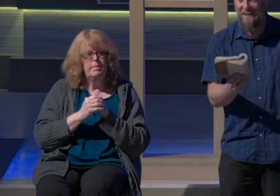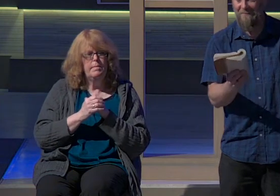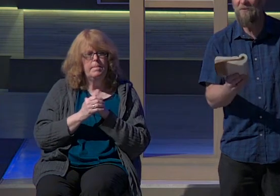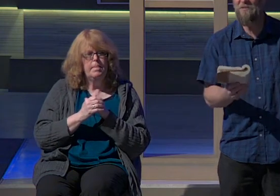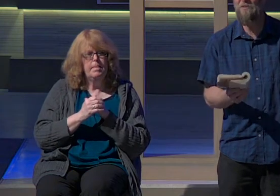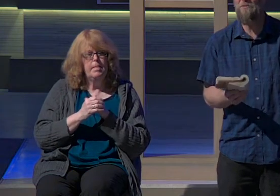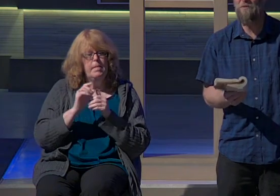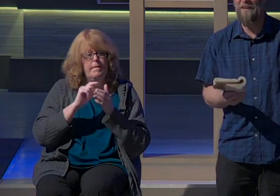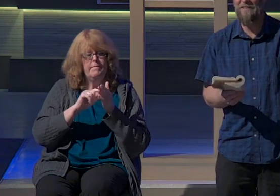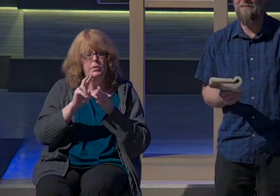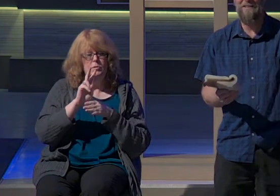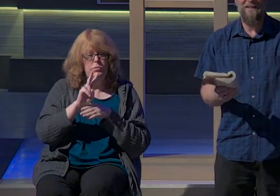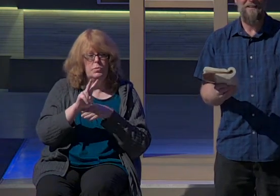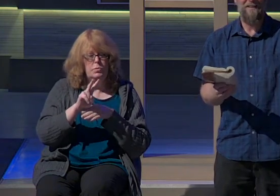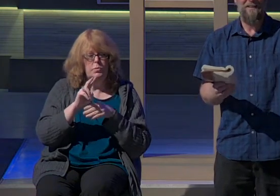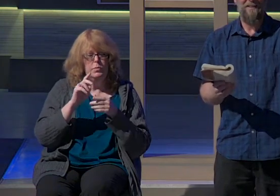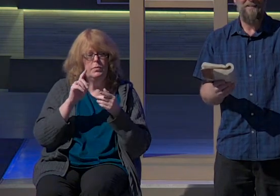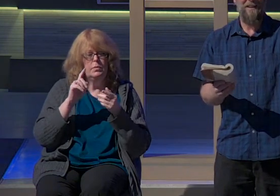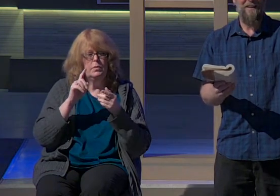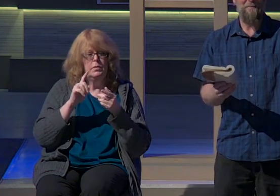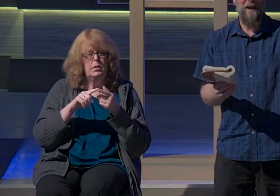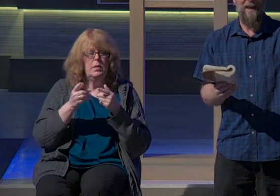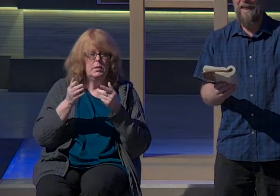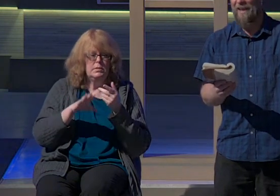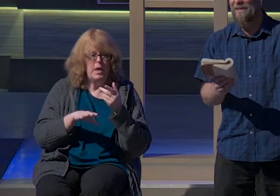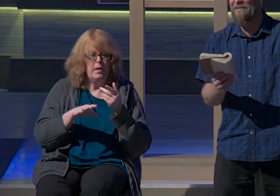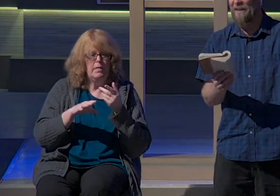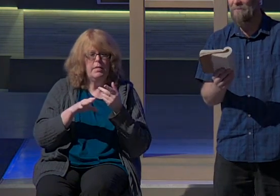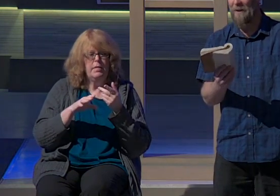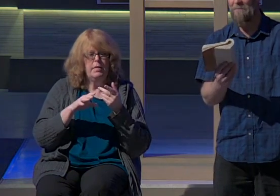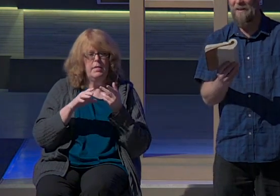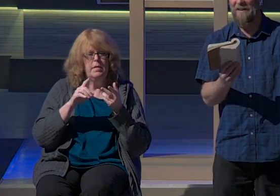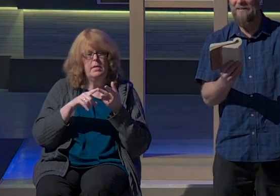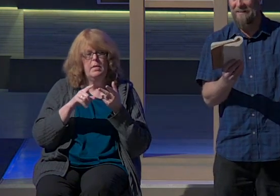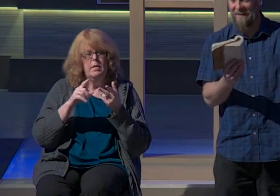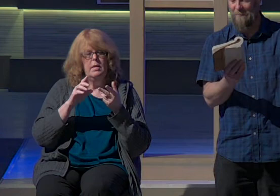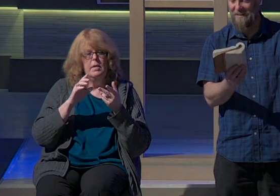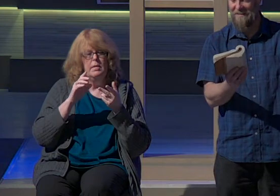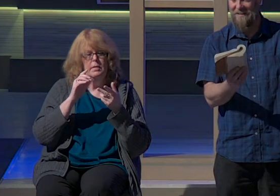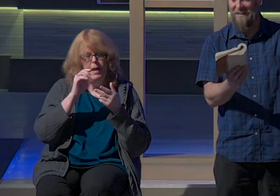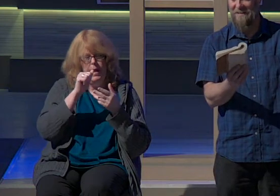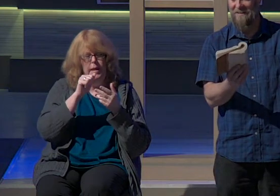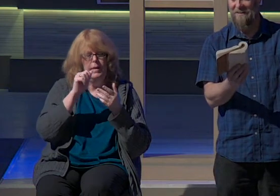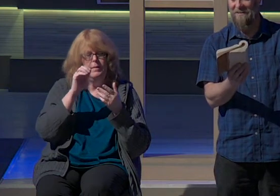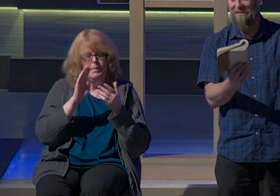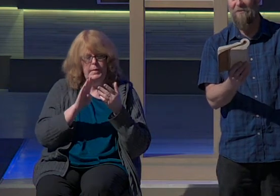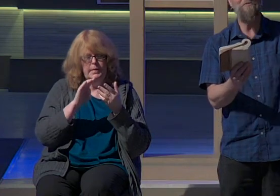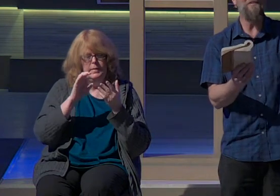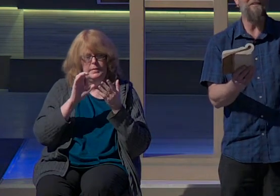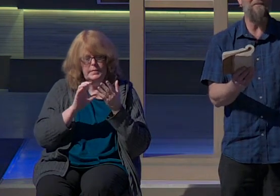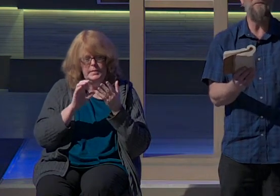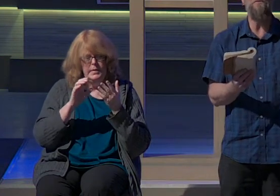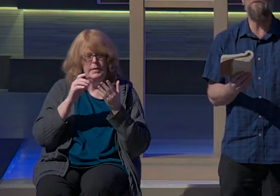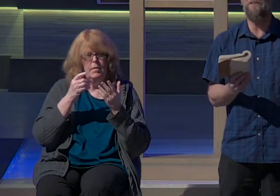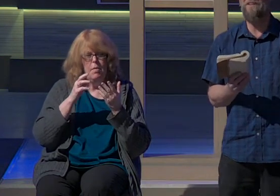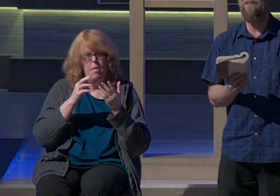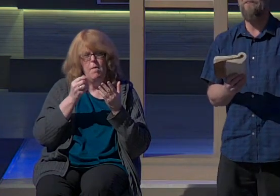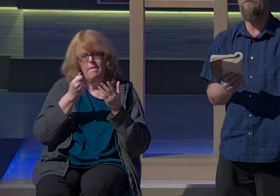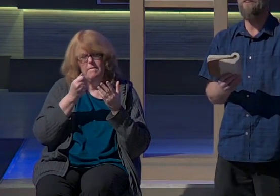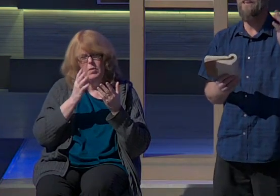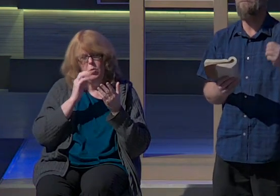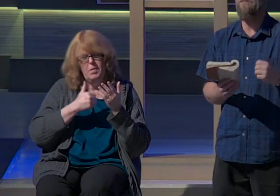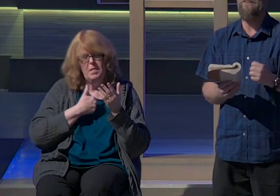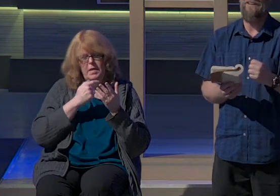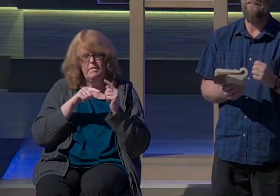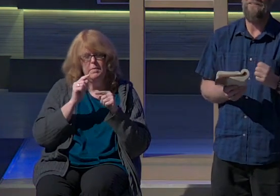Get that? Verse 2 is death by A, death by B, death by C, or a few of you are going to live and